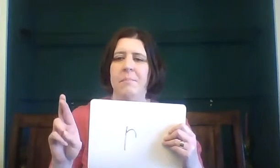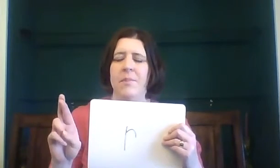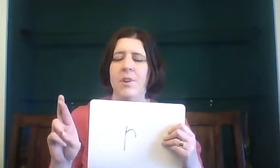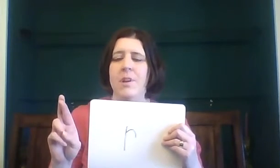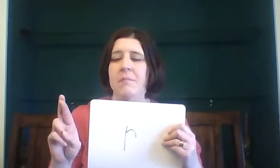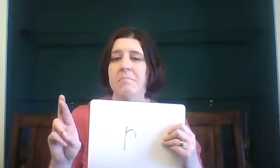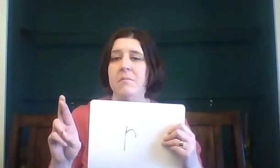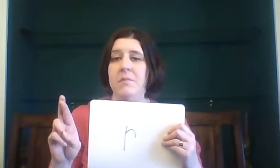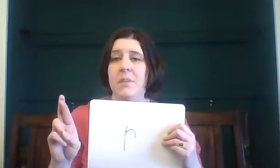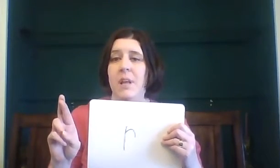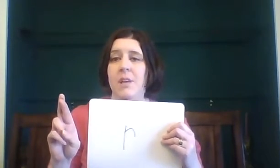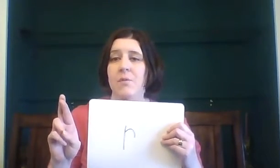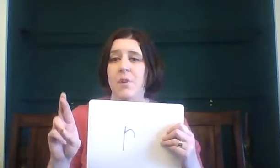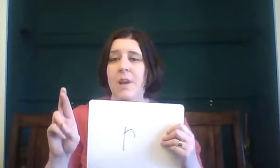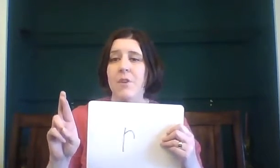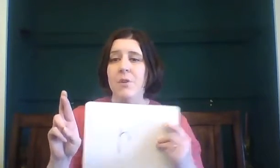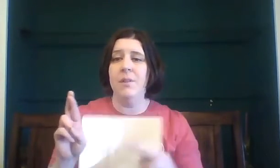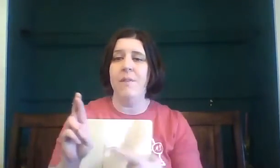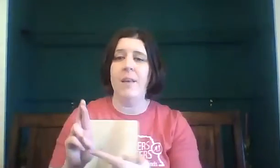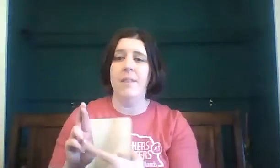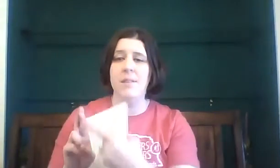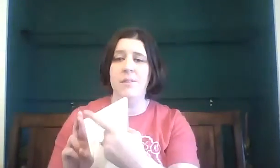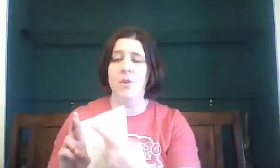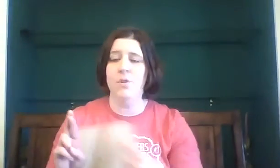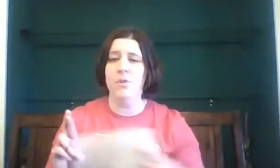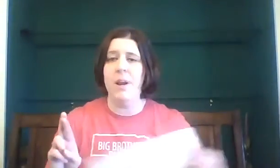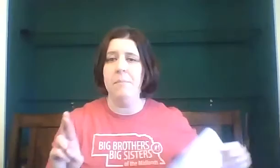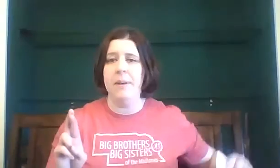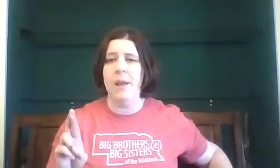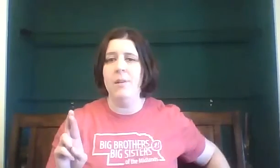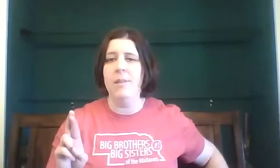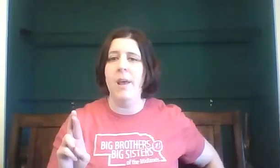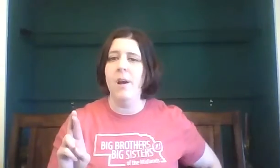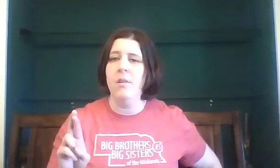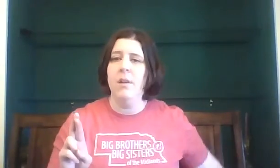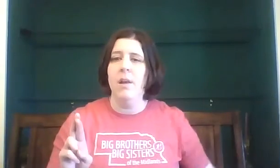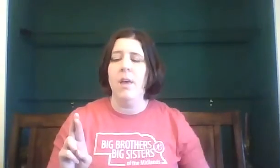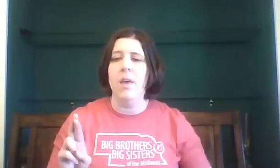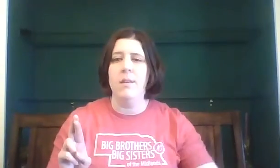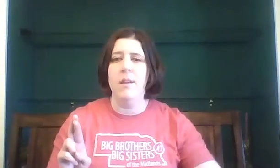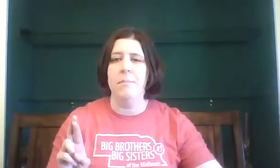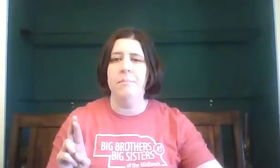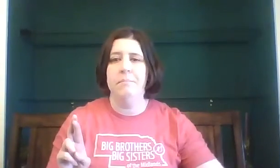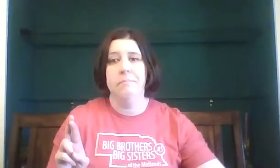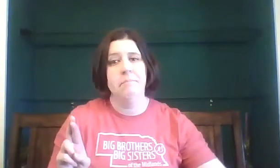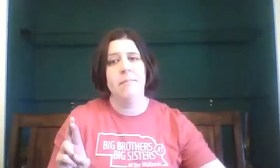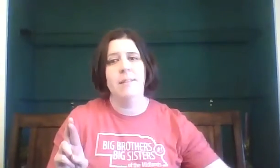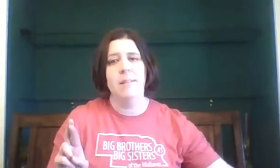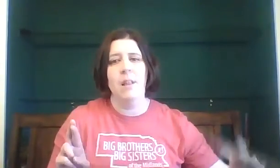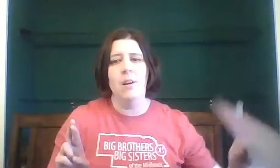So you can kind of use the fact that this goes straight up and down in the air, and that's the letter R